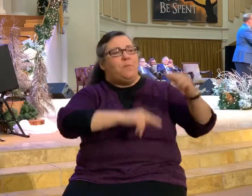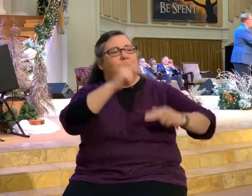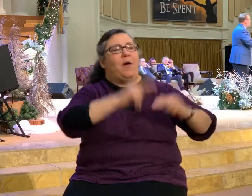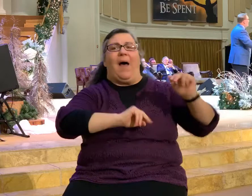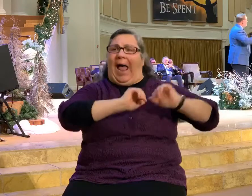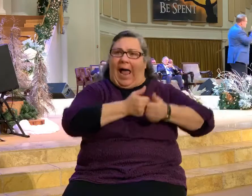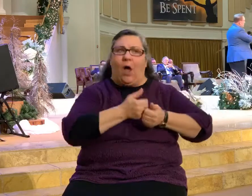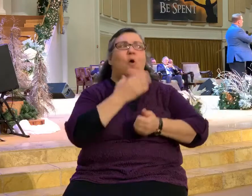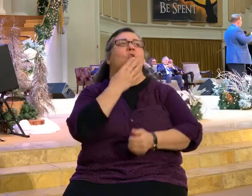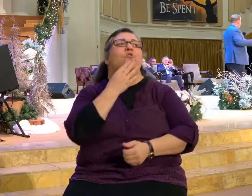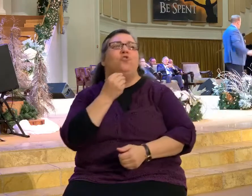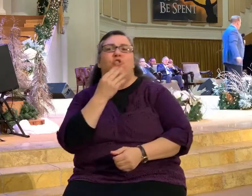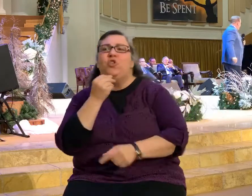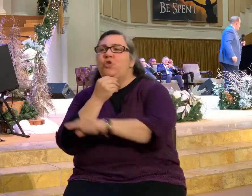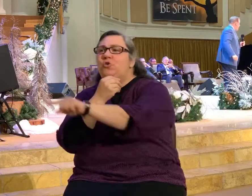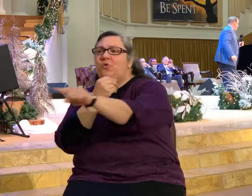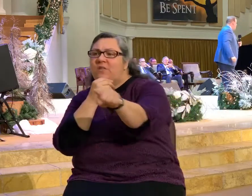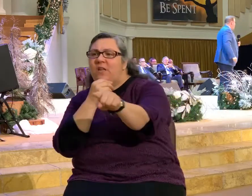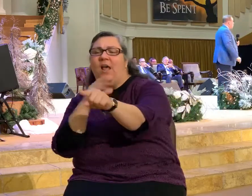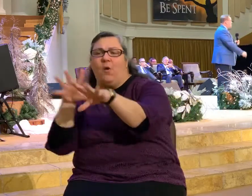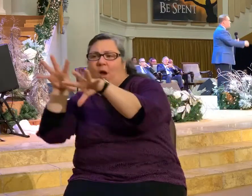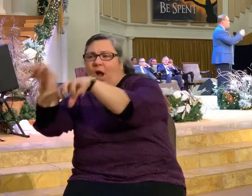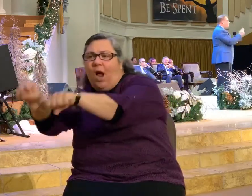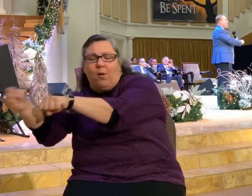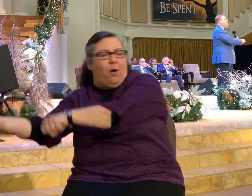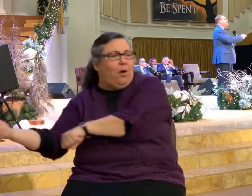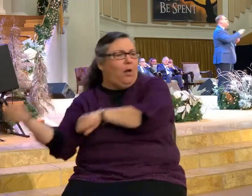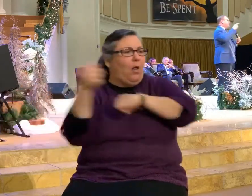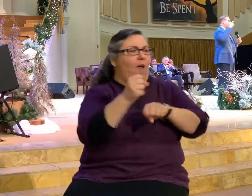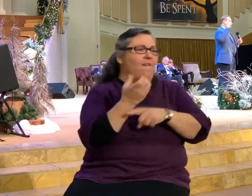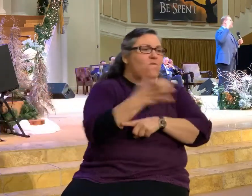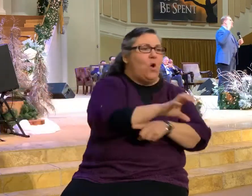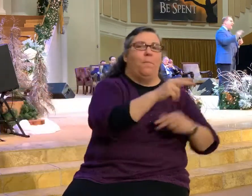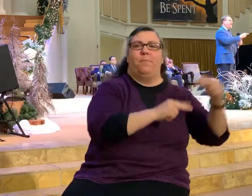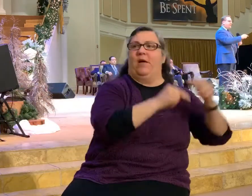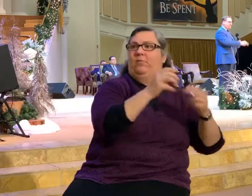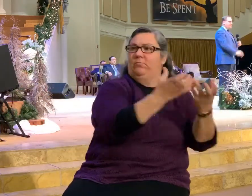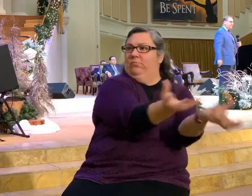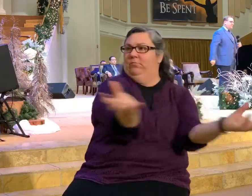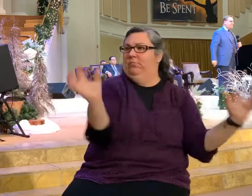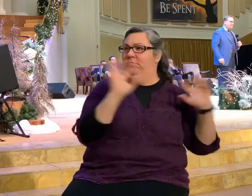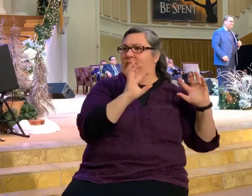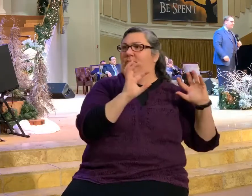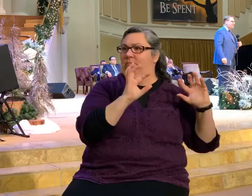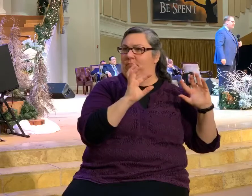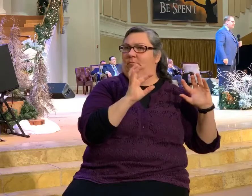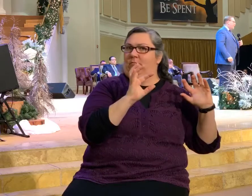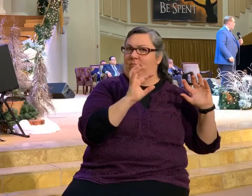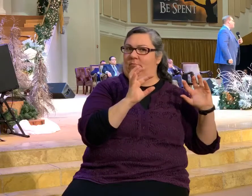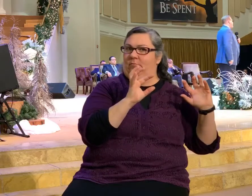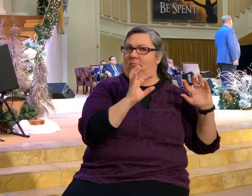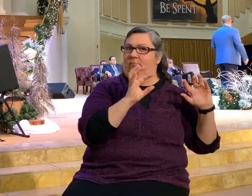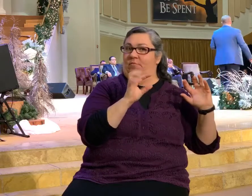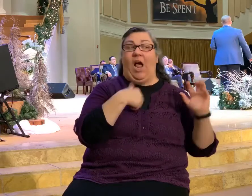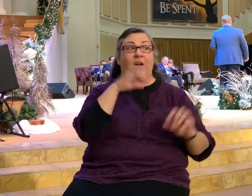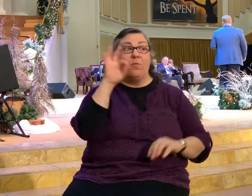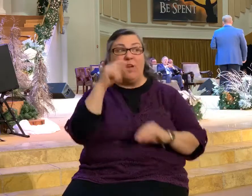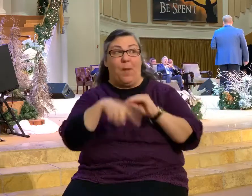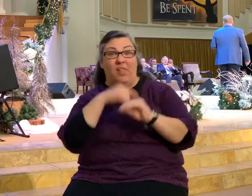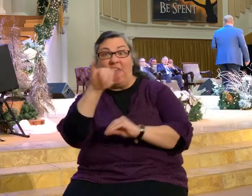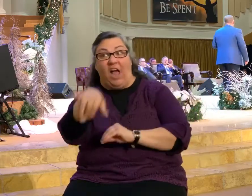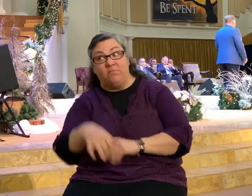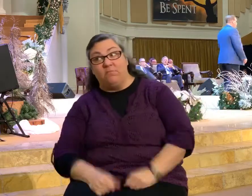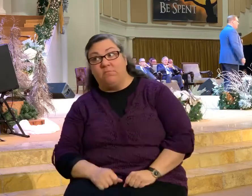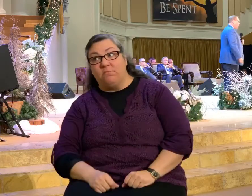slaves, and the very temple devoted to God was the means of building their games. Well, I can preach about that a